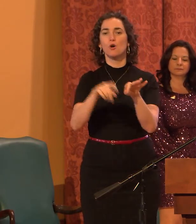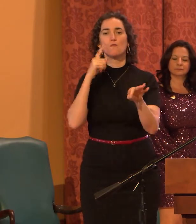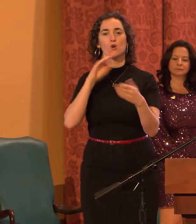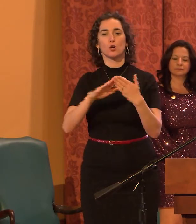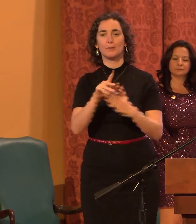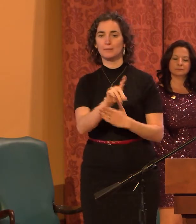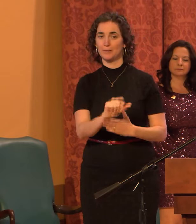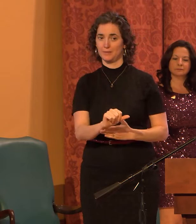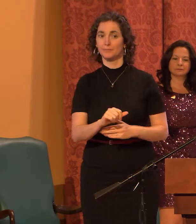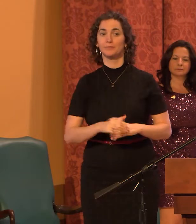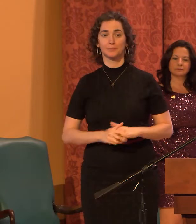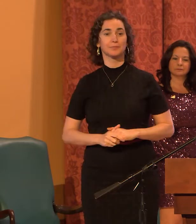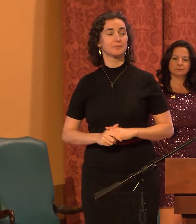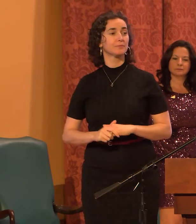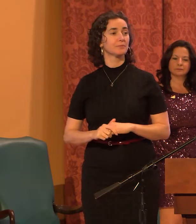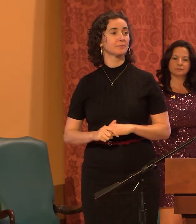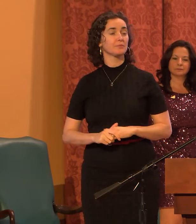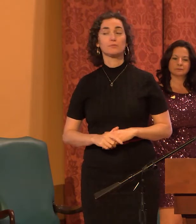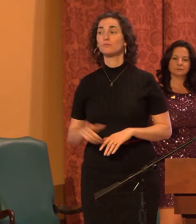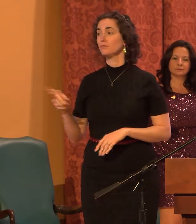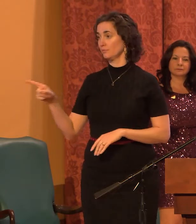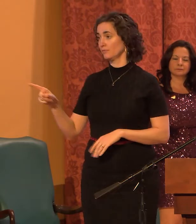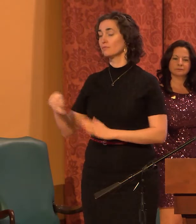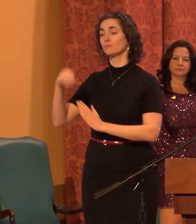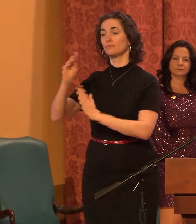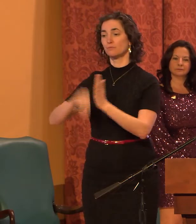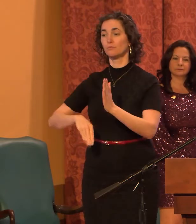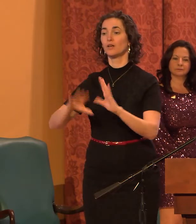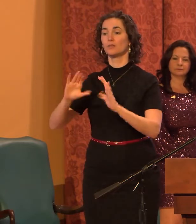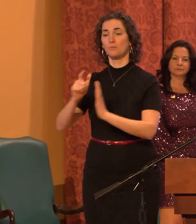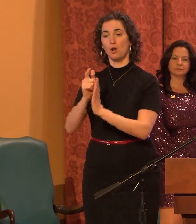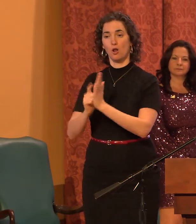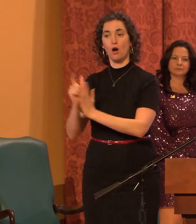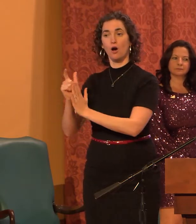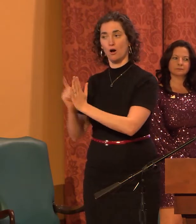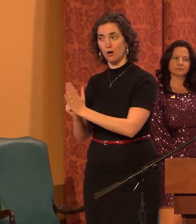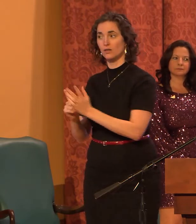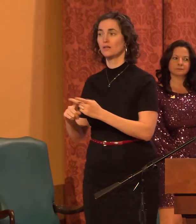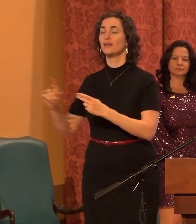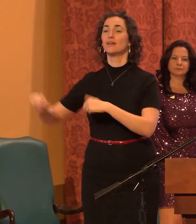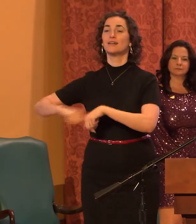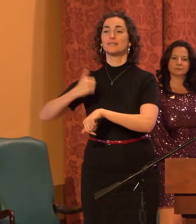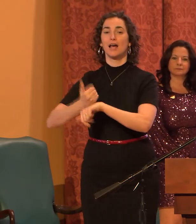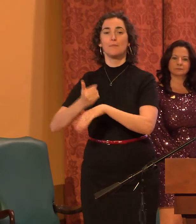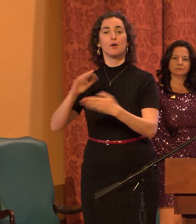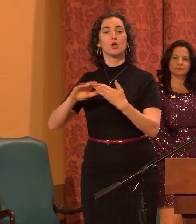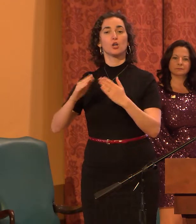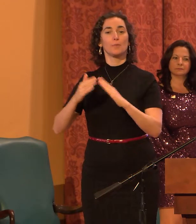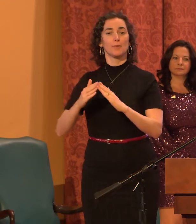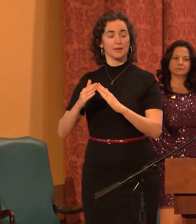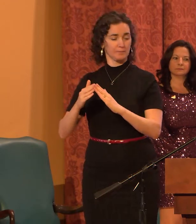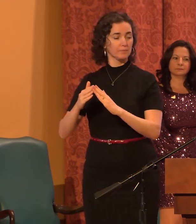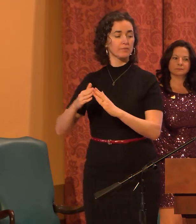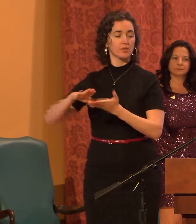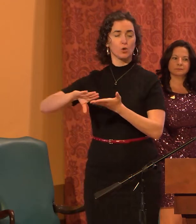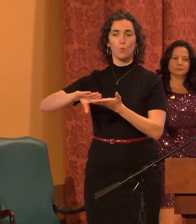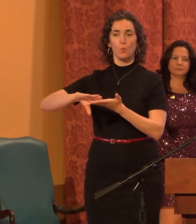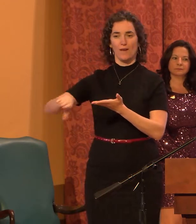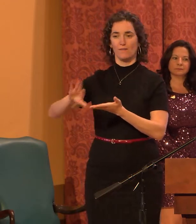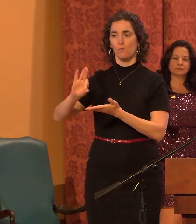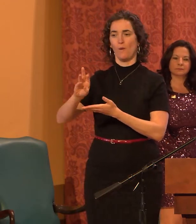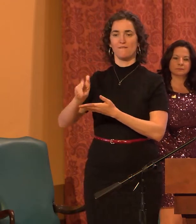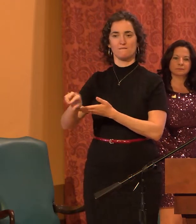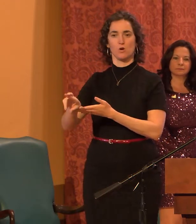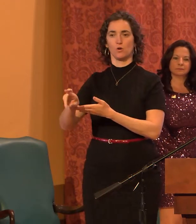disability community. He authored legislation establishing the Community Options Waiver Fund